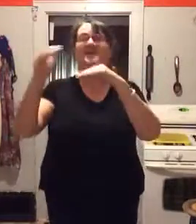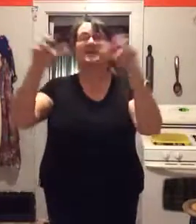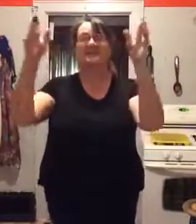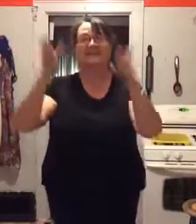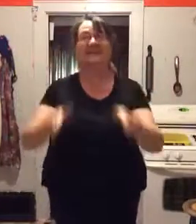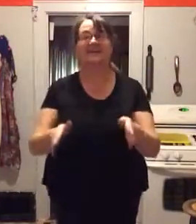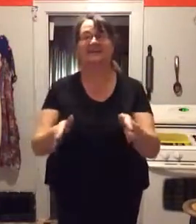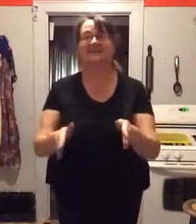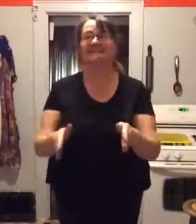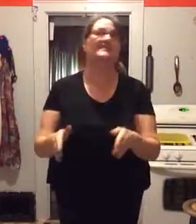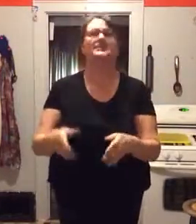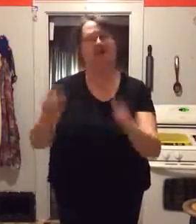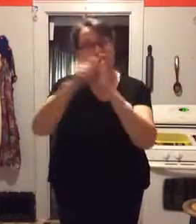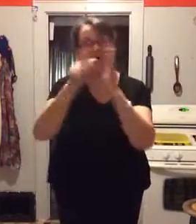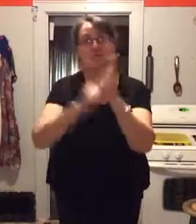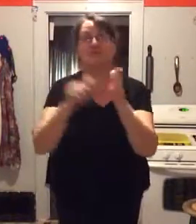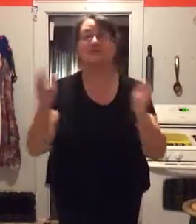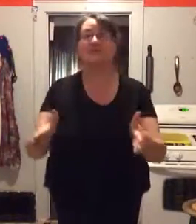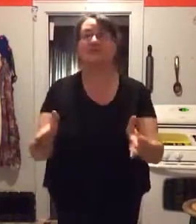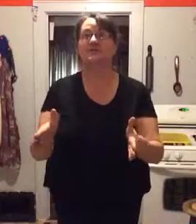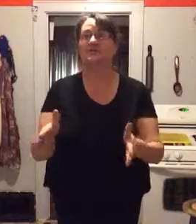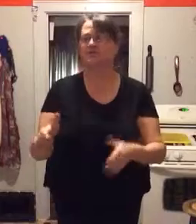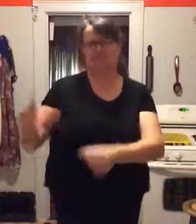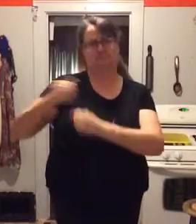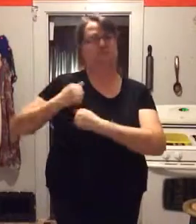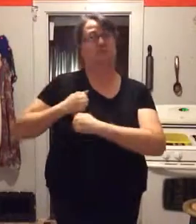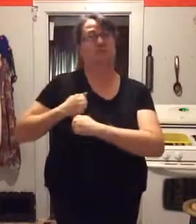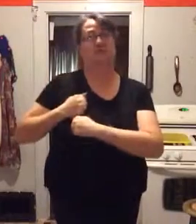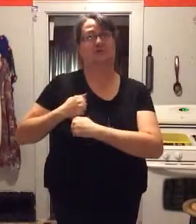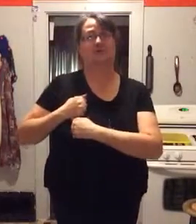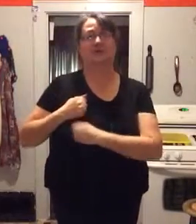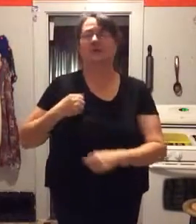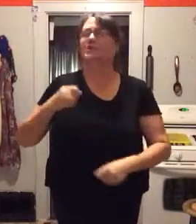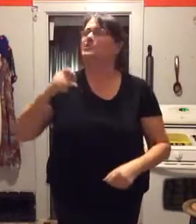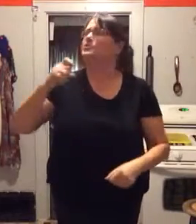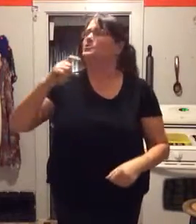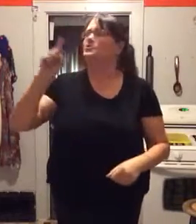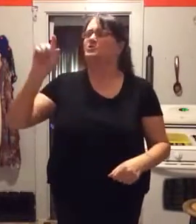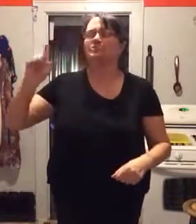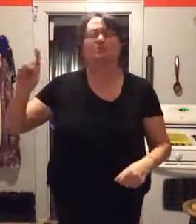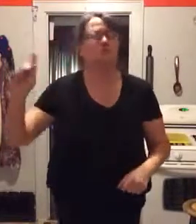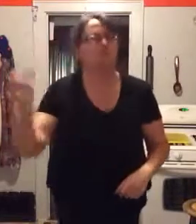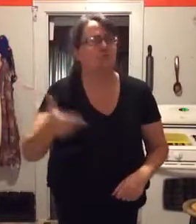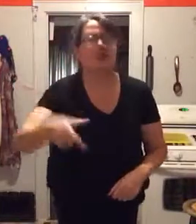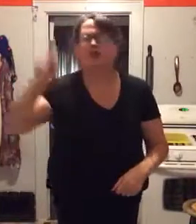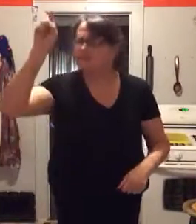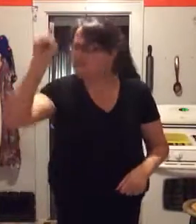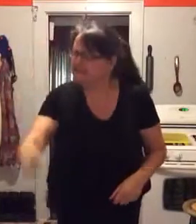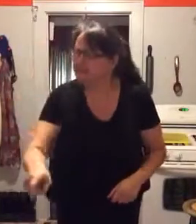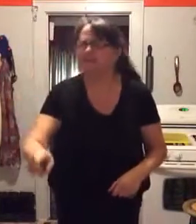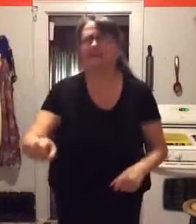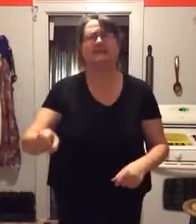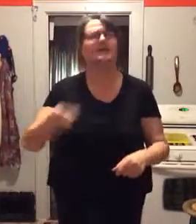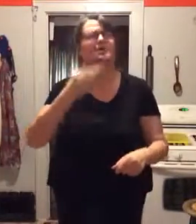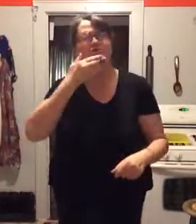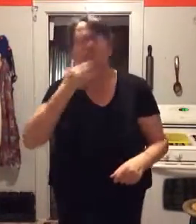You're going to need a good education for every single one of those careers. You can't